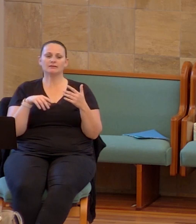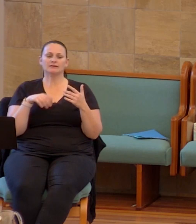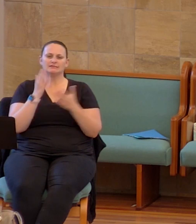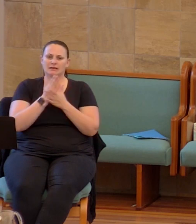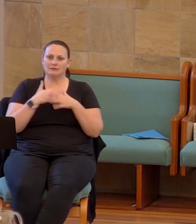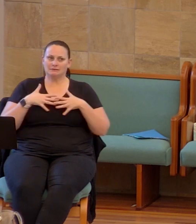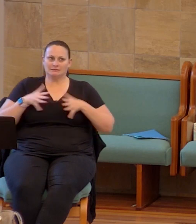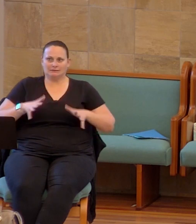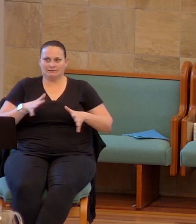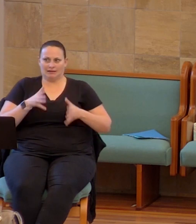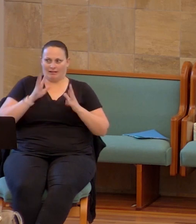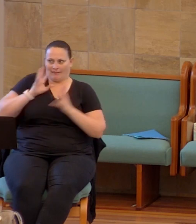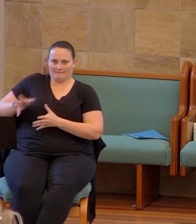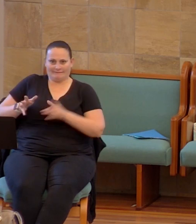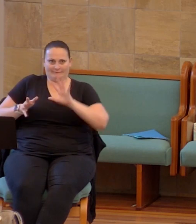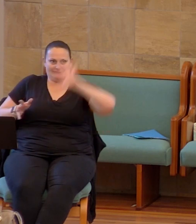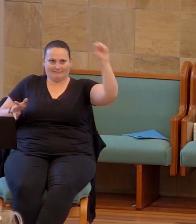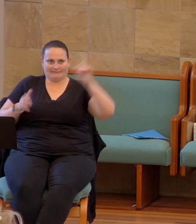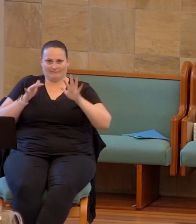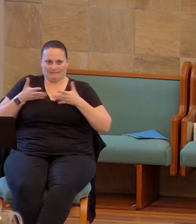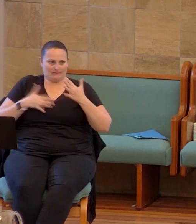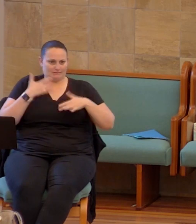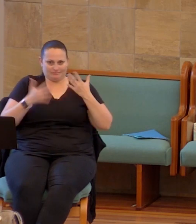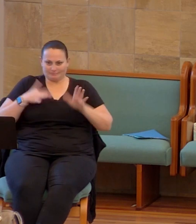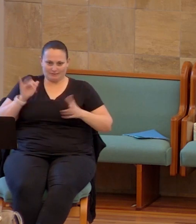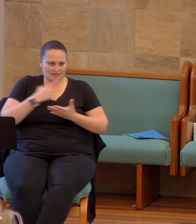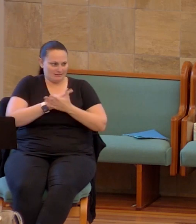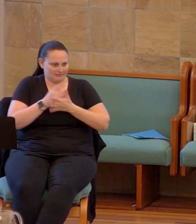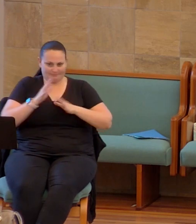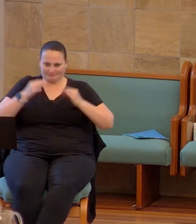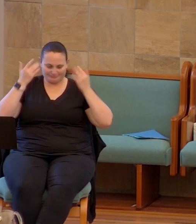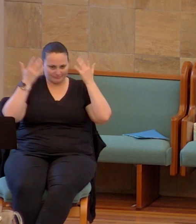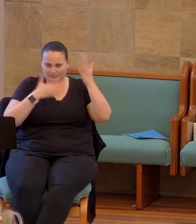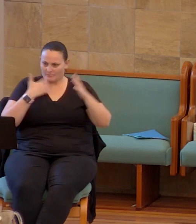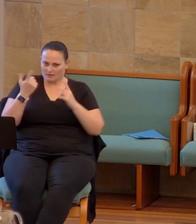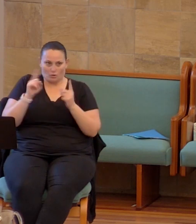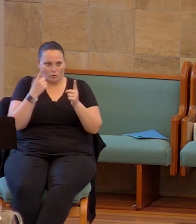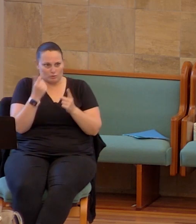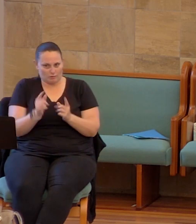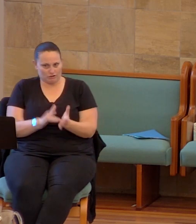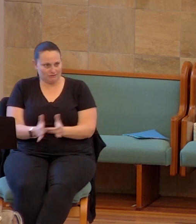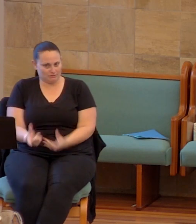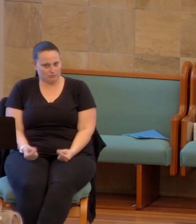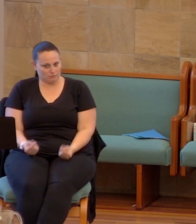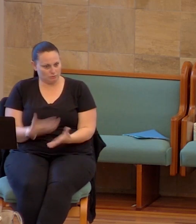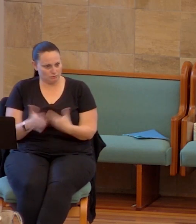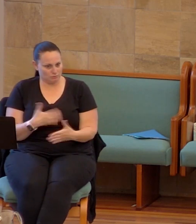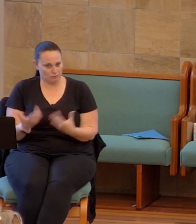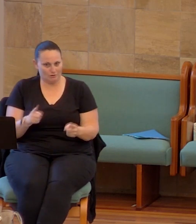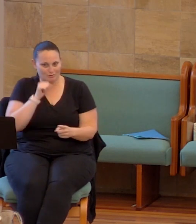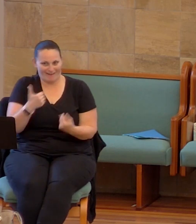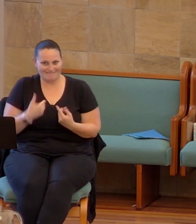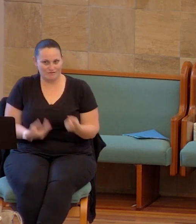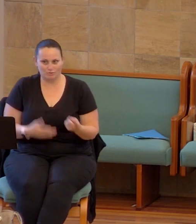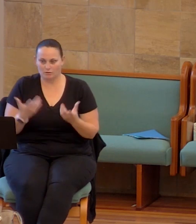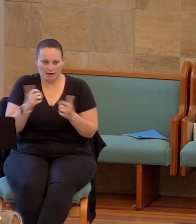anxiety about being left behind. Some anxiety about where are you going, Jesus? What are we going to do when we don't have you?